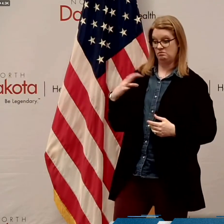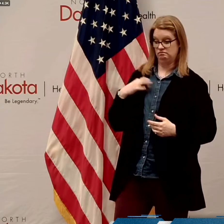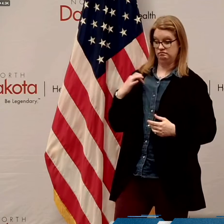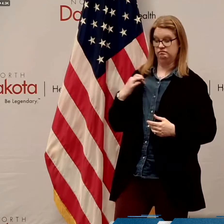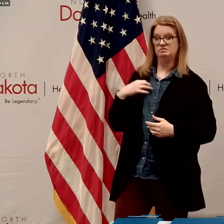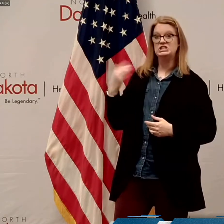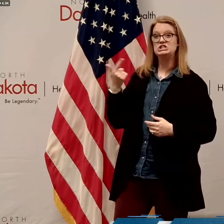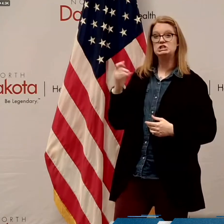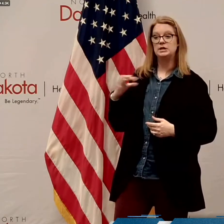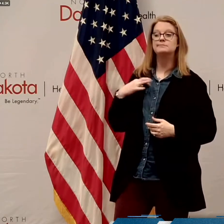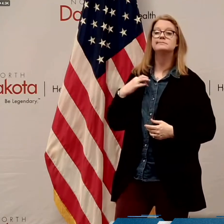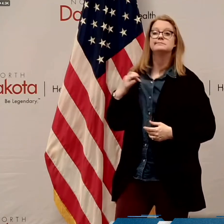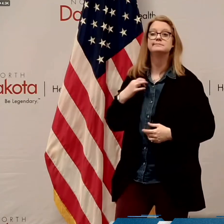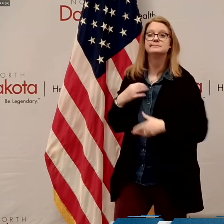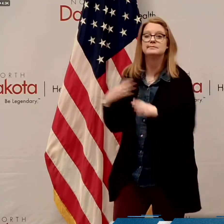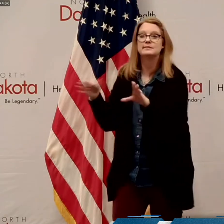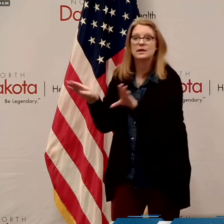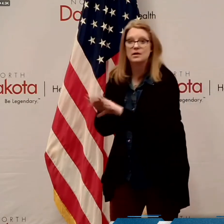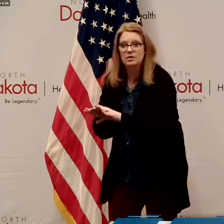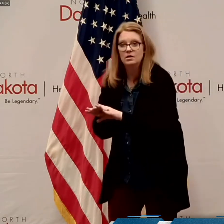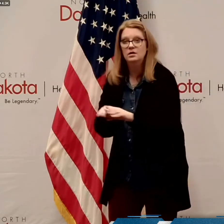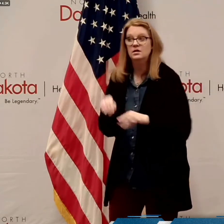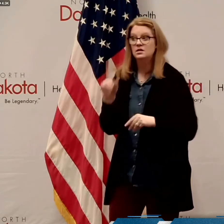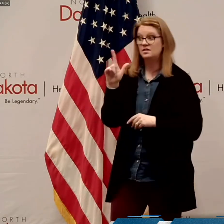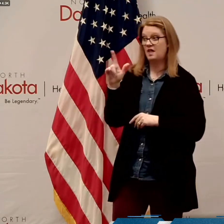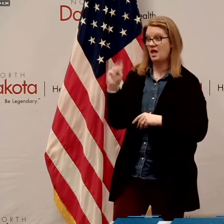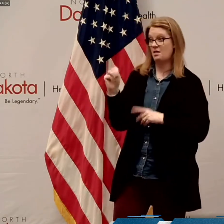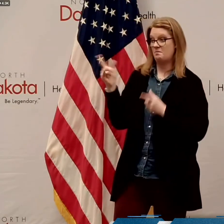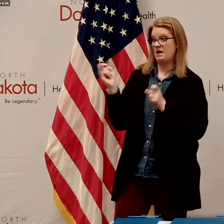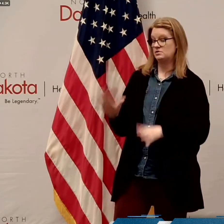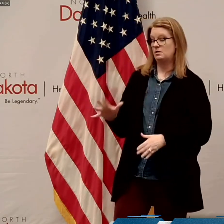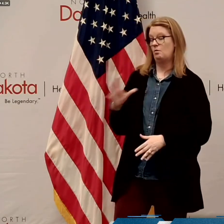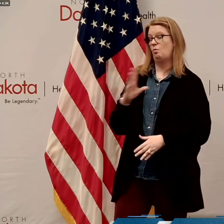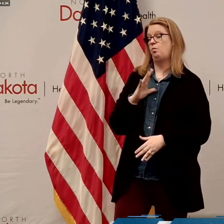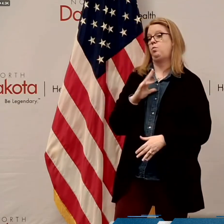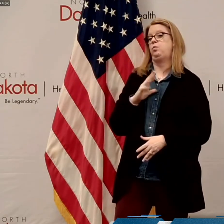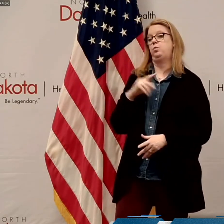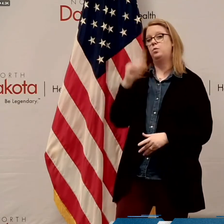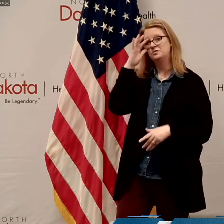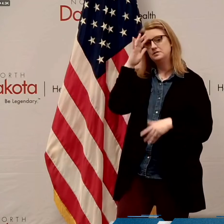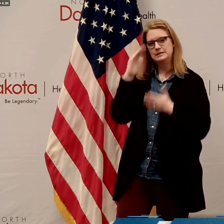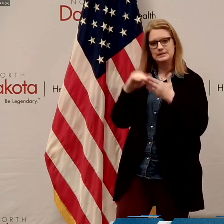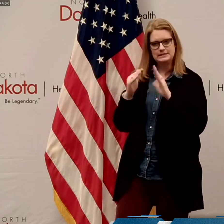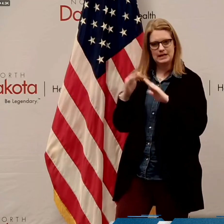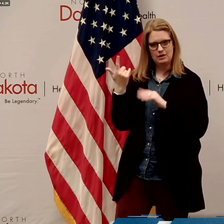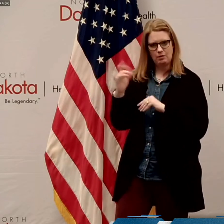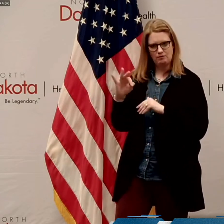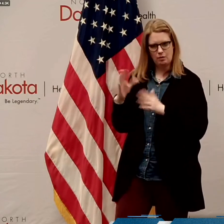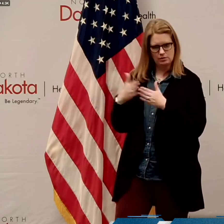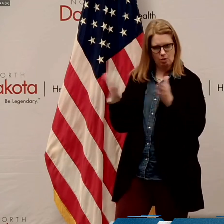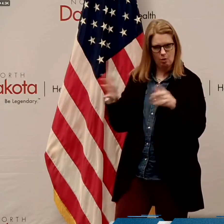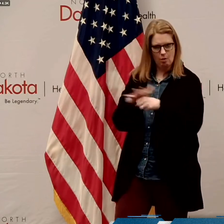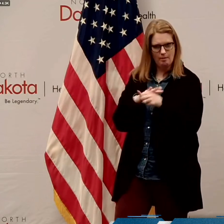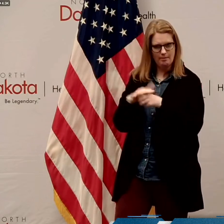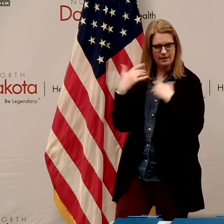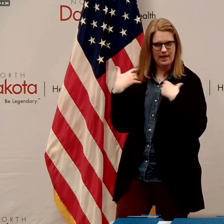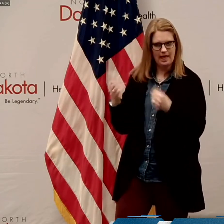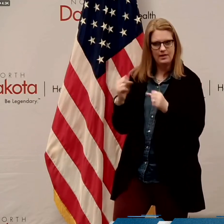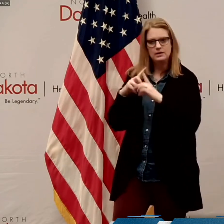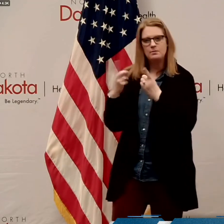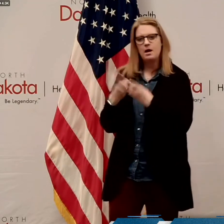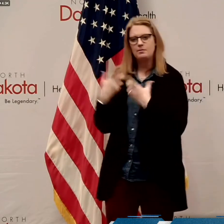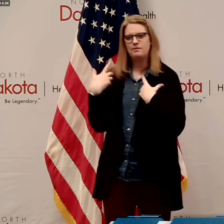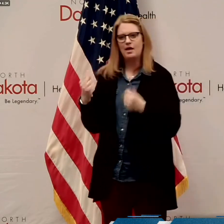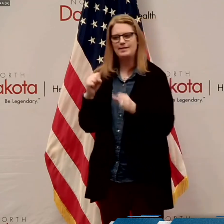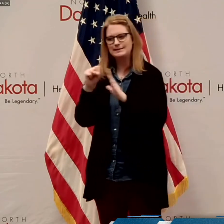GE, and the LM management's been fantastic partners on this. City of Grand Forks, local public health, Department of Health from the state of North